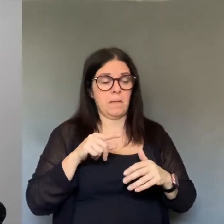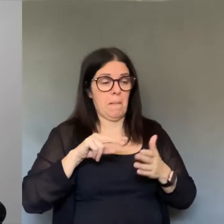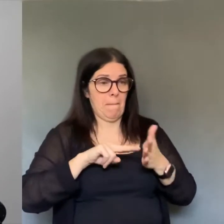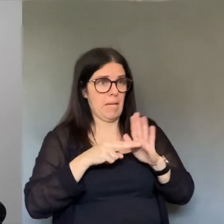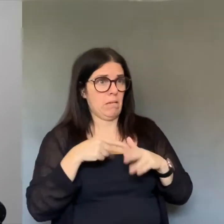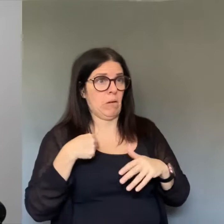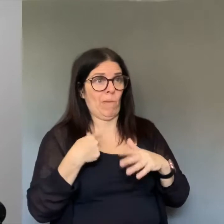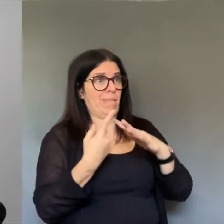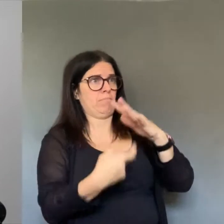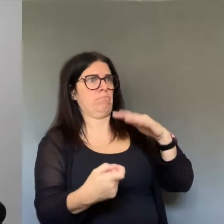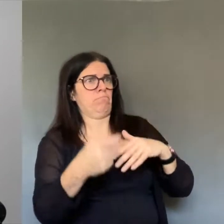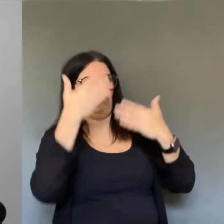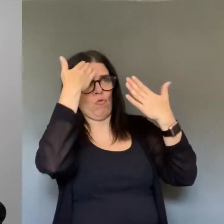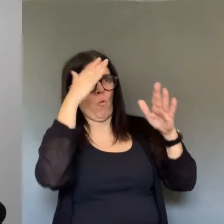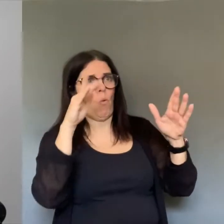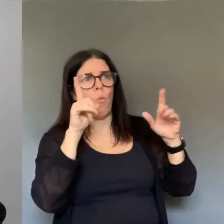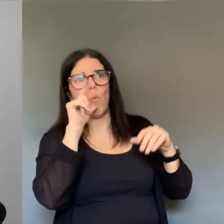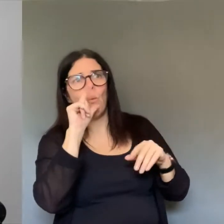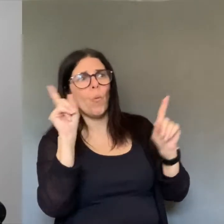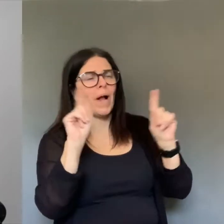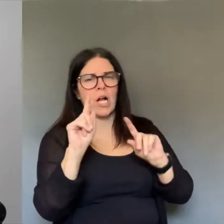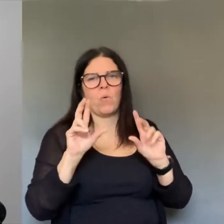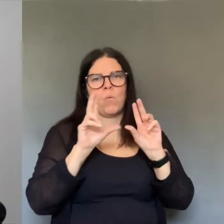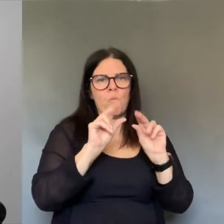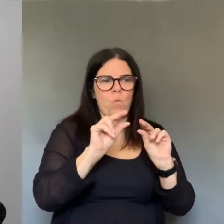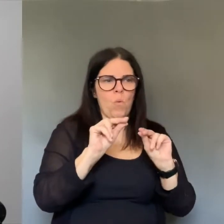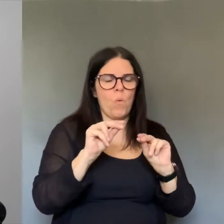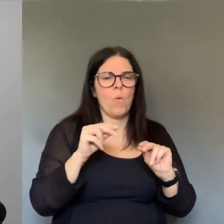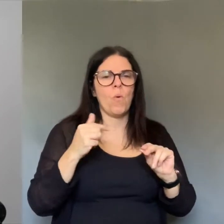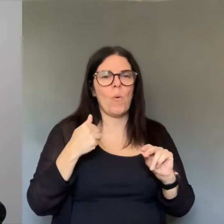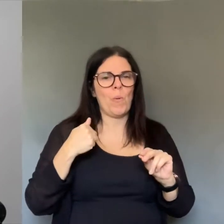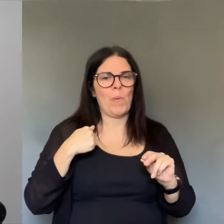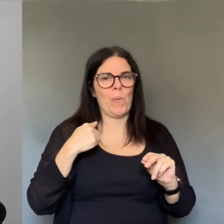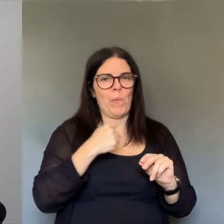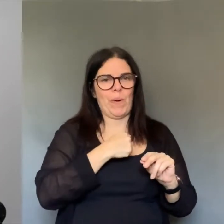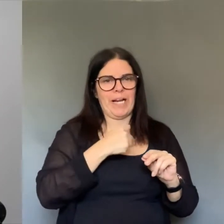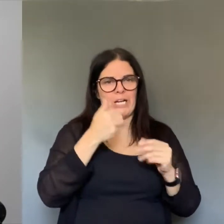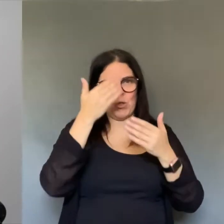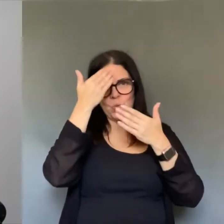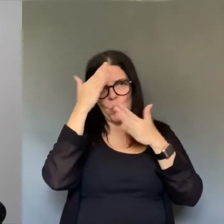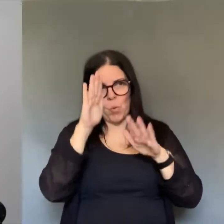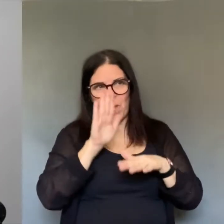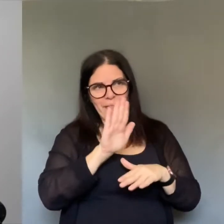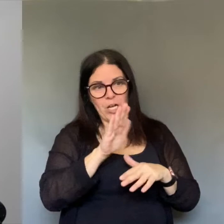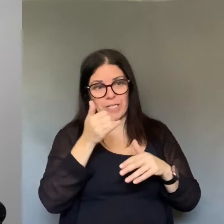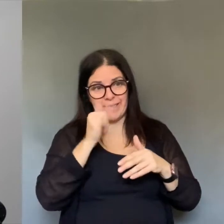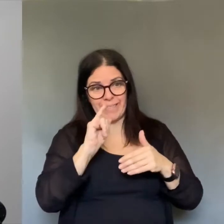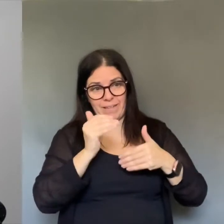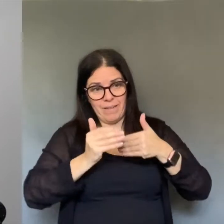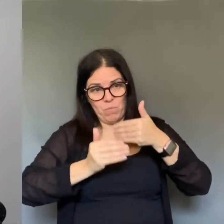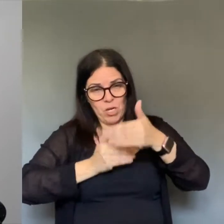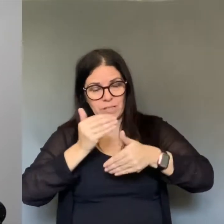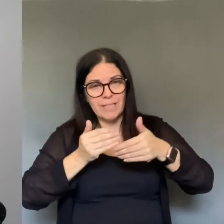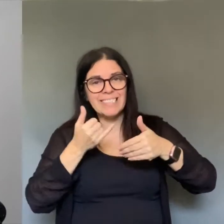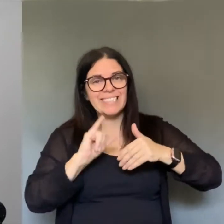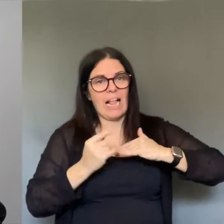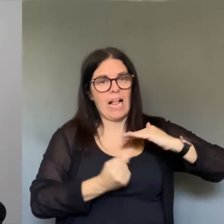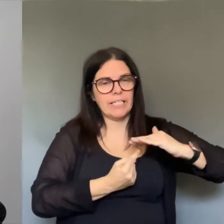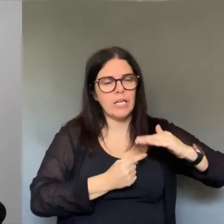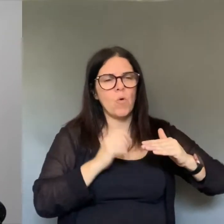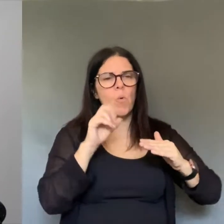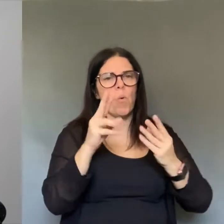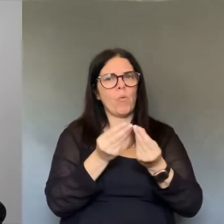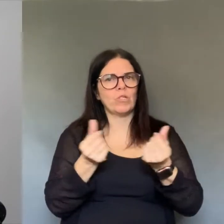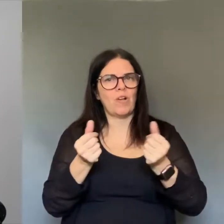their timeline or whether they have, whether they're considered resolved at this stage or not. It's not that we are not aware of them.